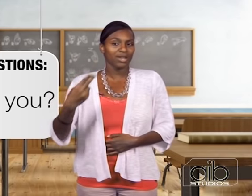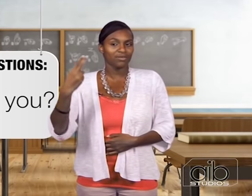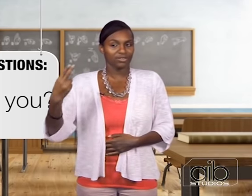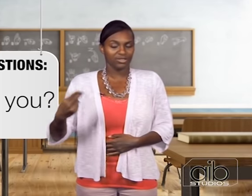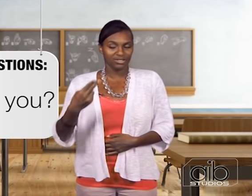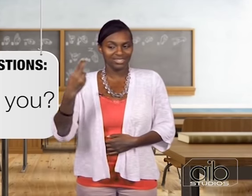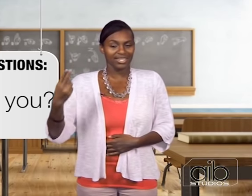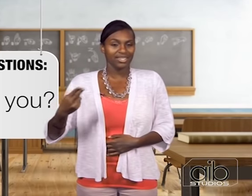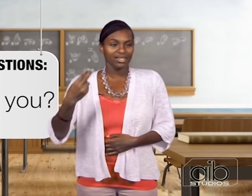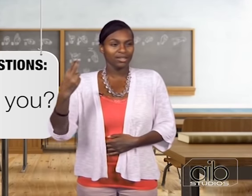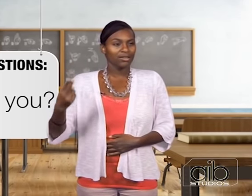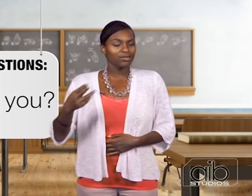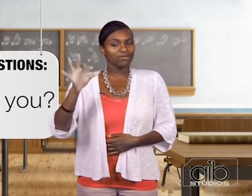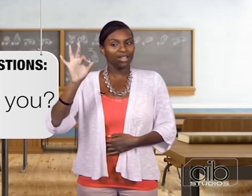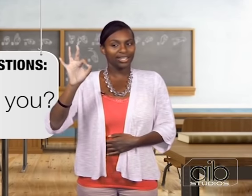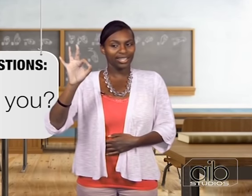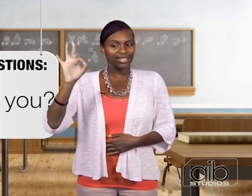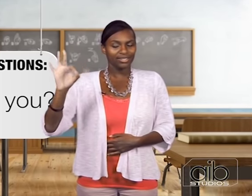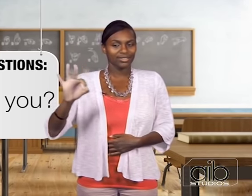for Thursday. Friday,